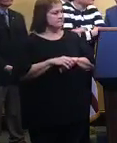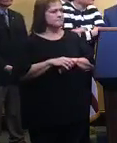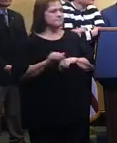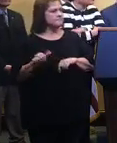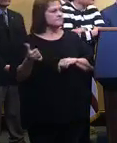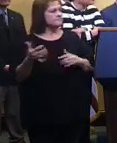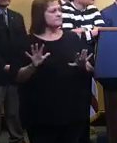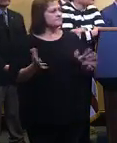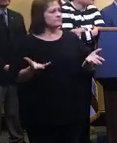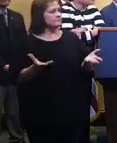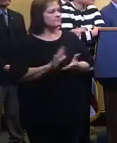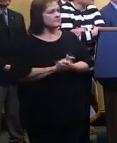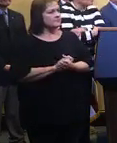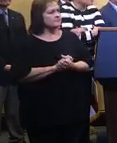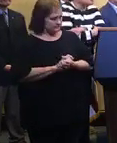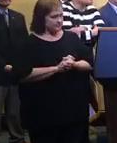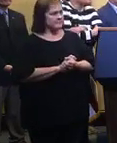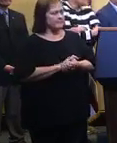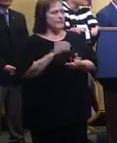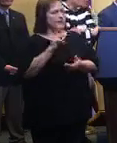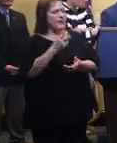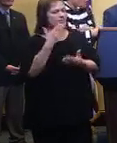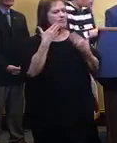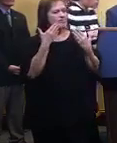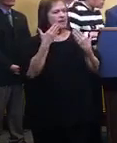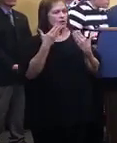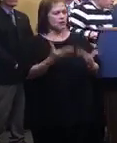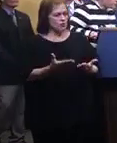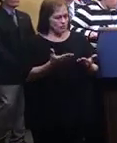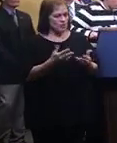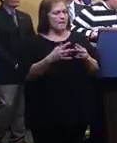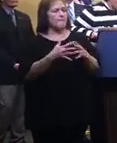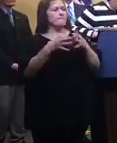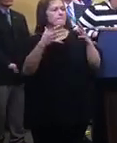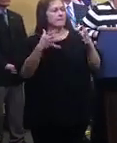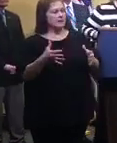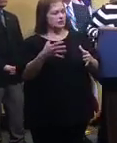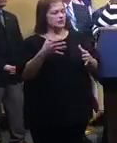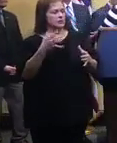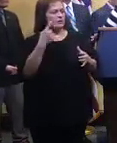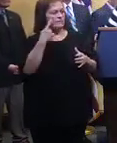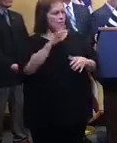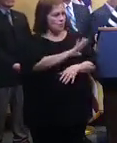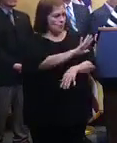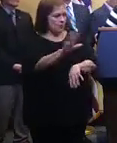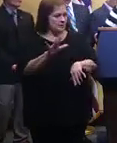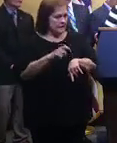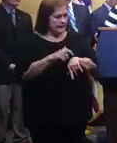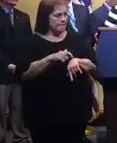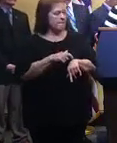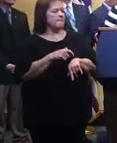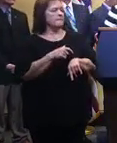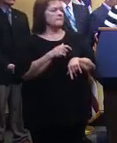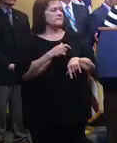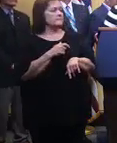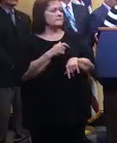Anyone else? Okay. Well, thank you all, you know, very much for your time and really